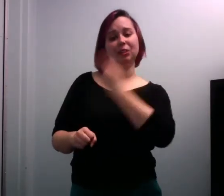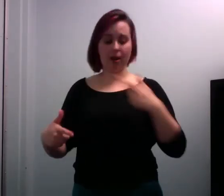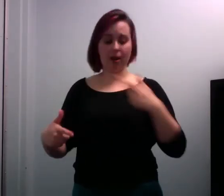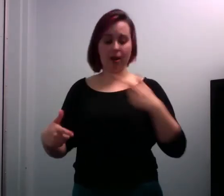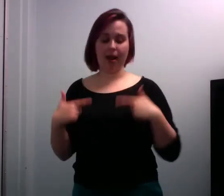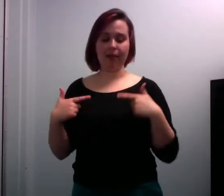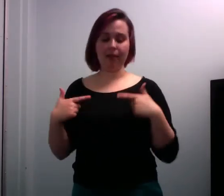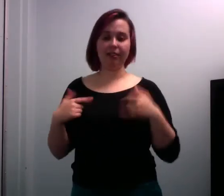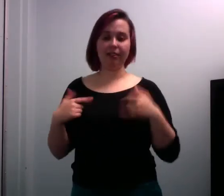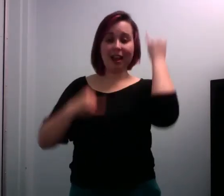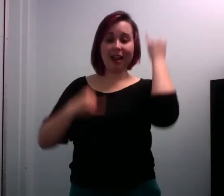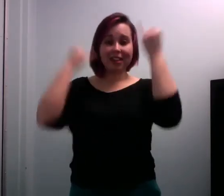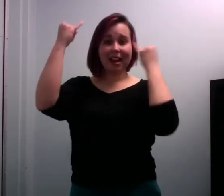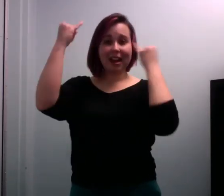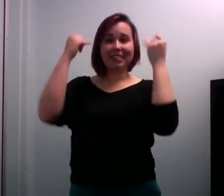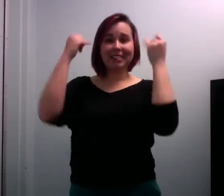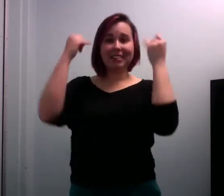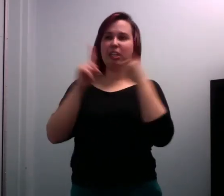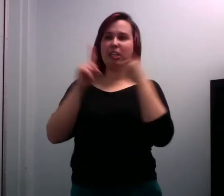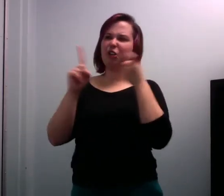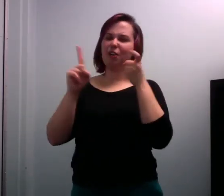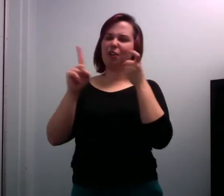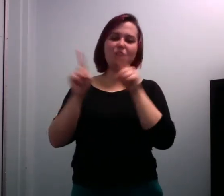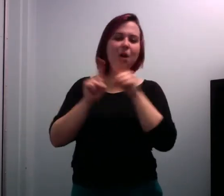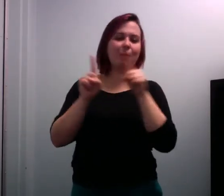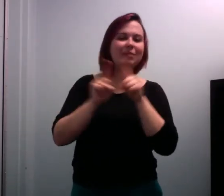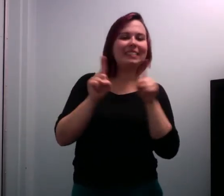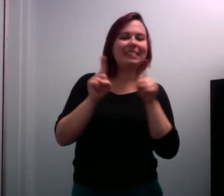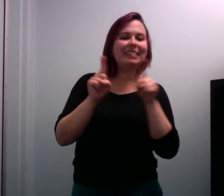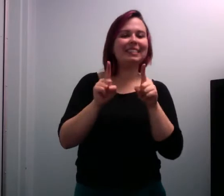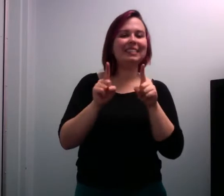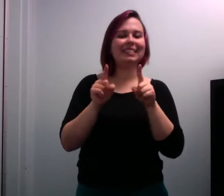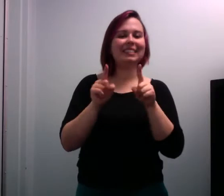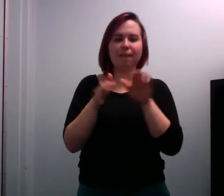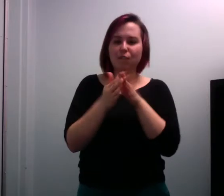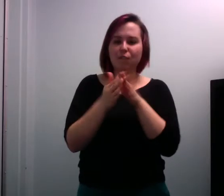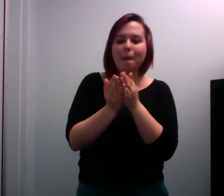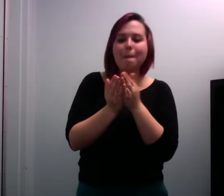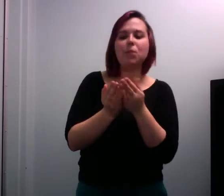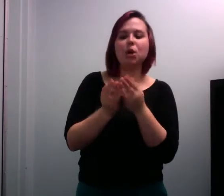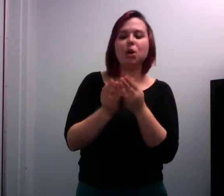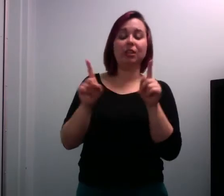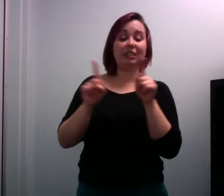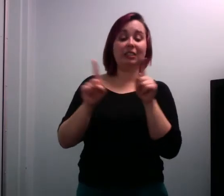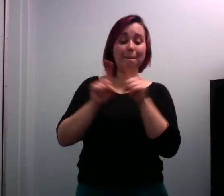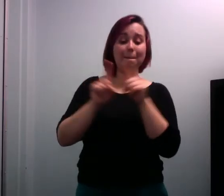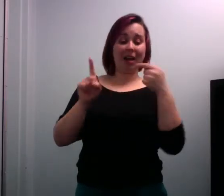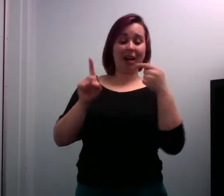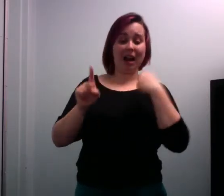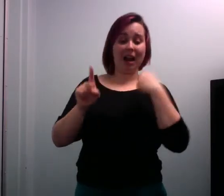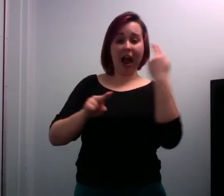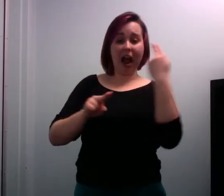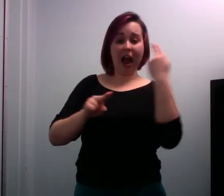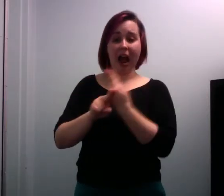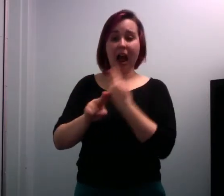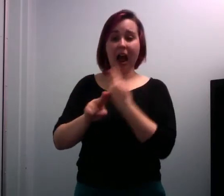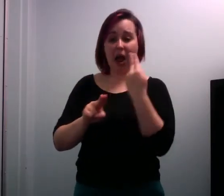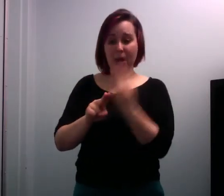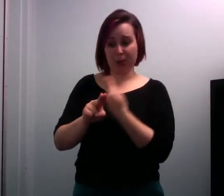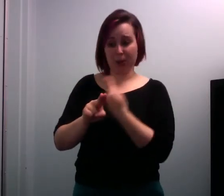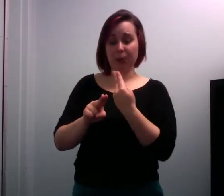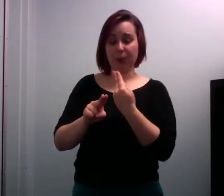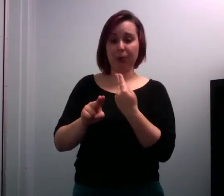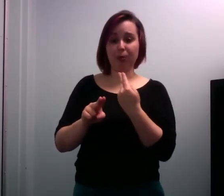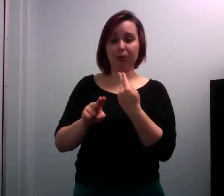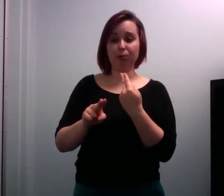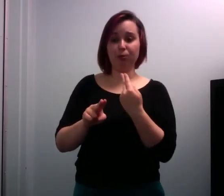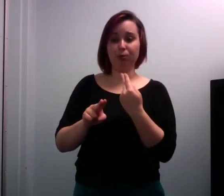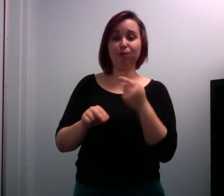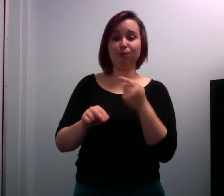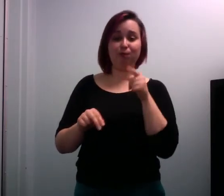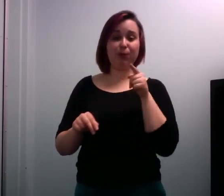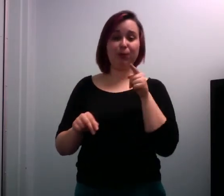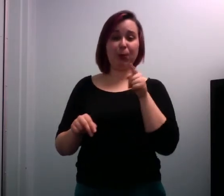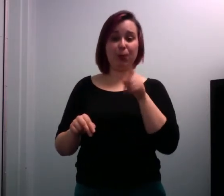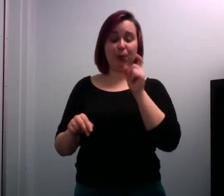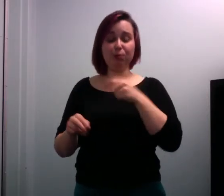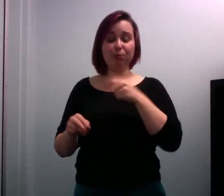sources. However, the main resources used to formulate this presentation, which I highly recommend, include an